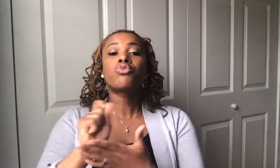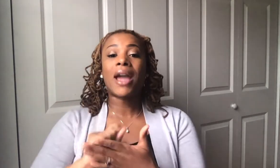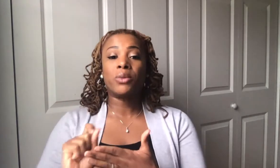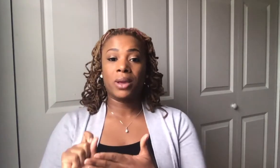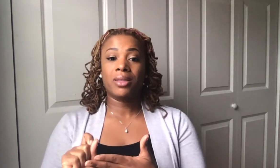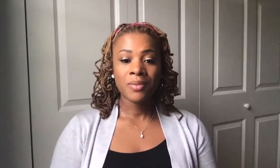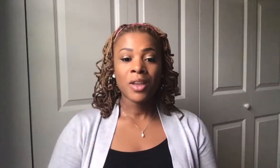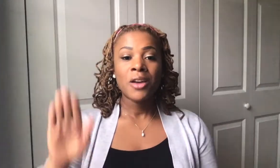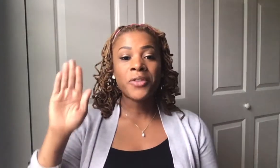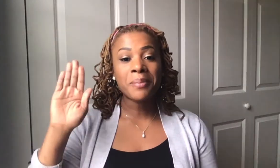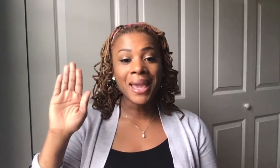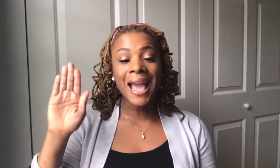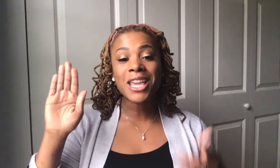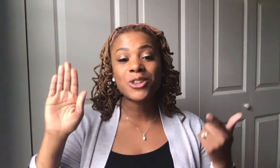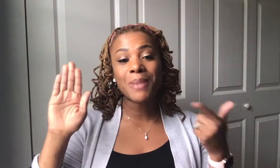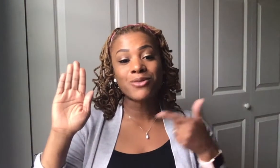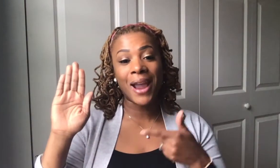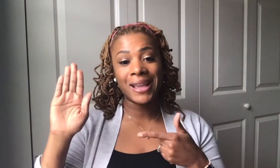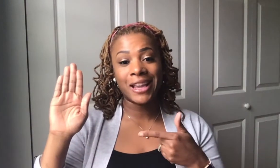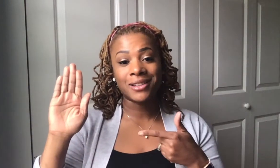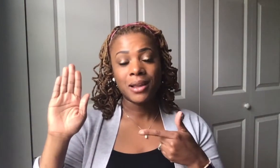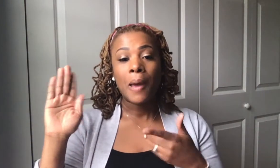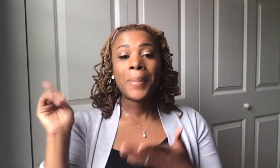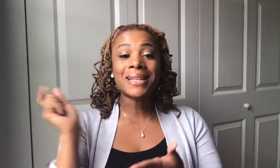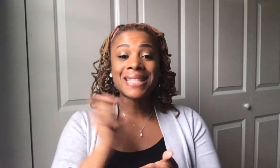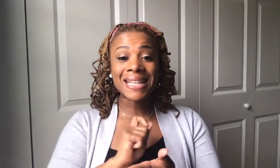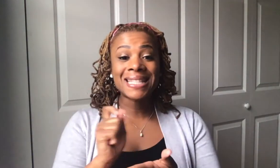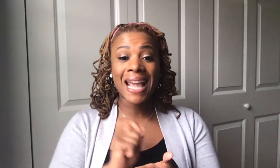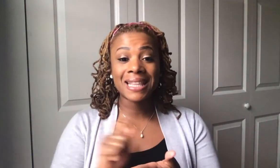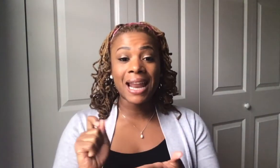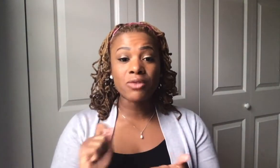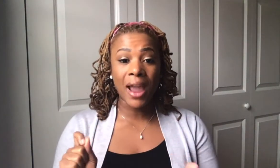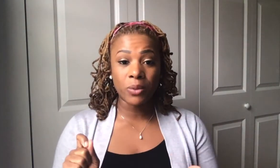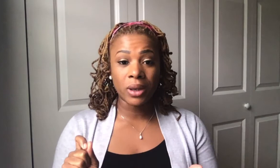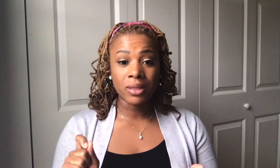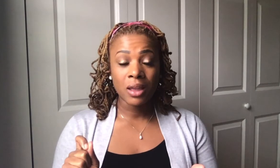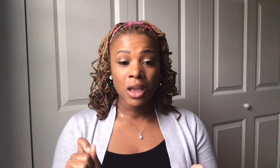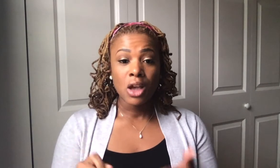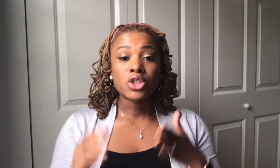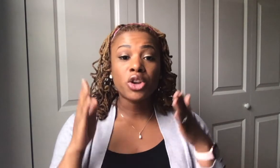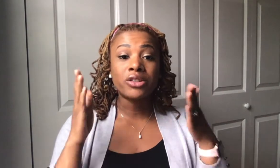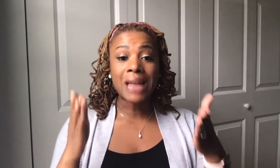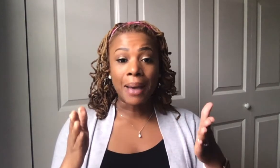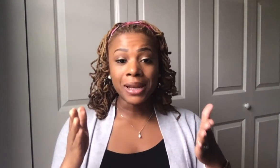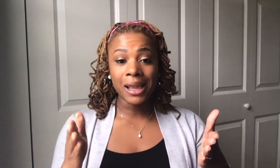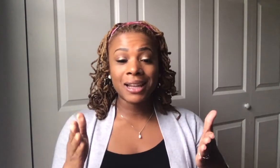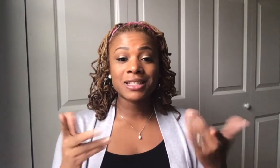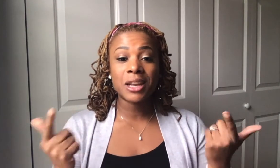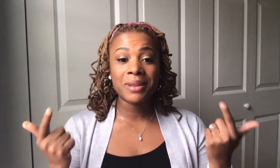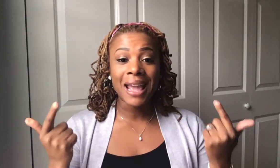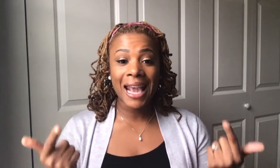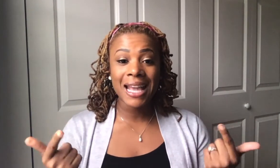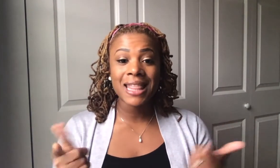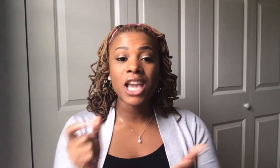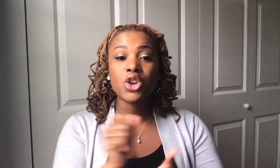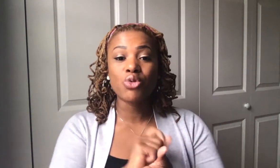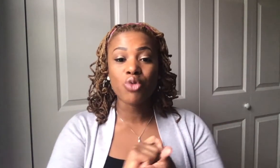with. For me, I use my right hand because that's the hand that I write with. So your dominant hand is going to be the hand that you write